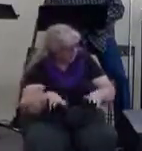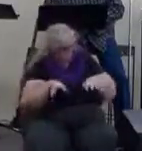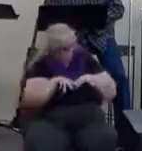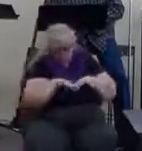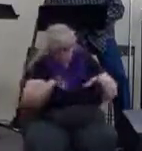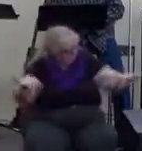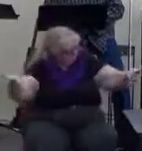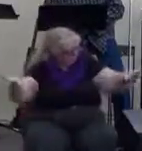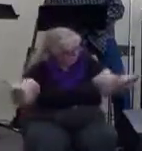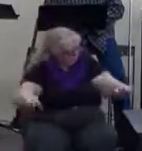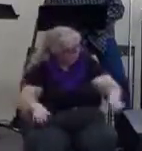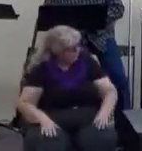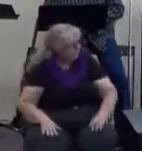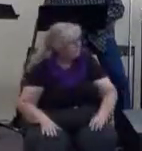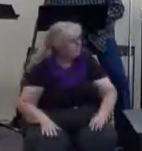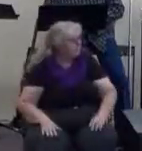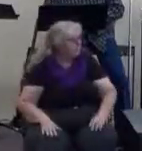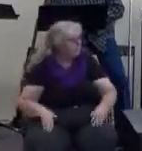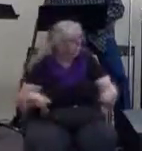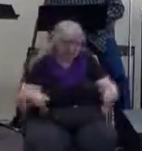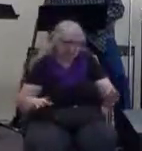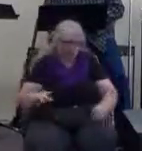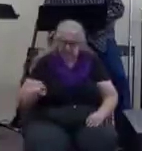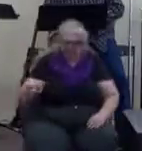men alone. Let them go.